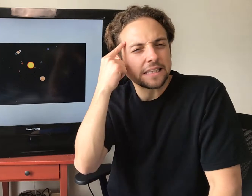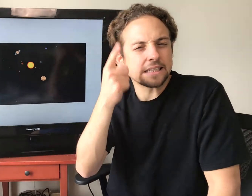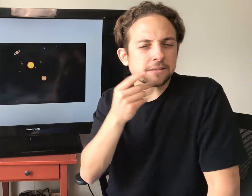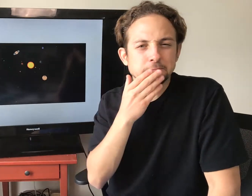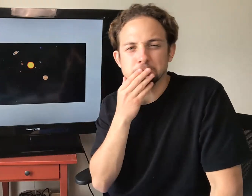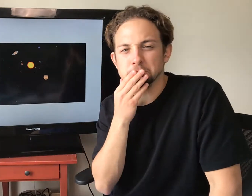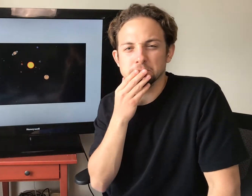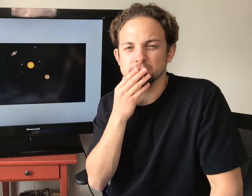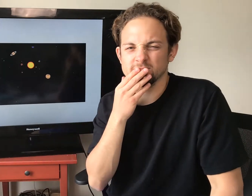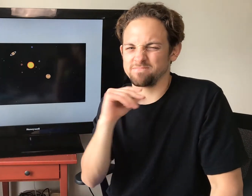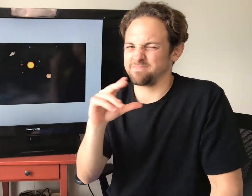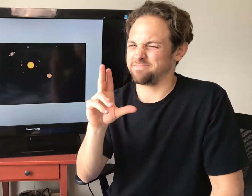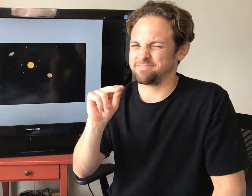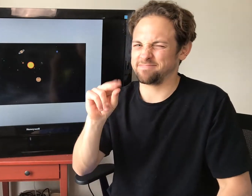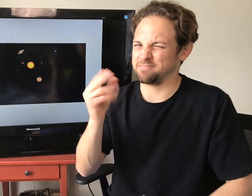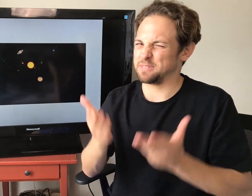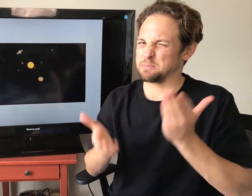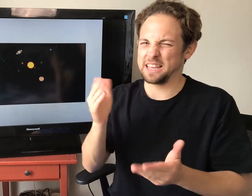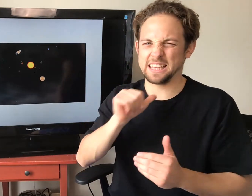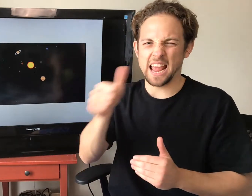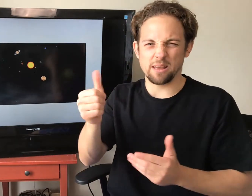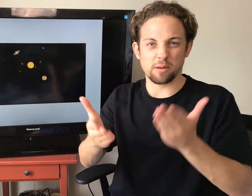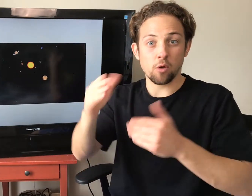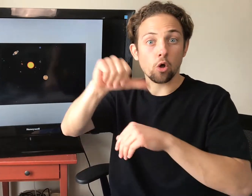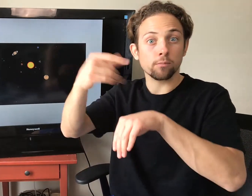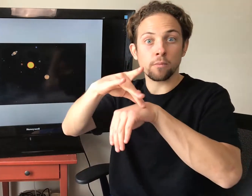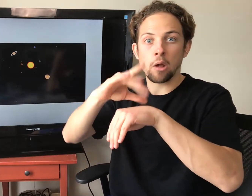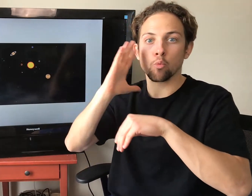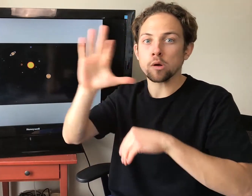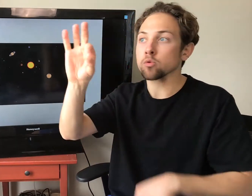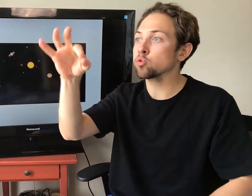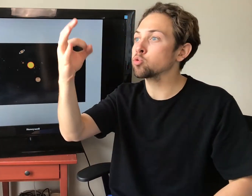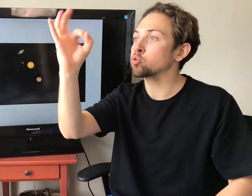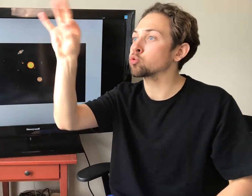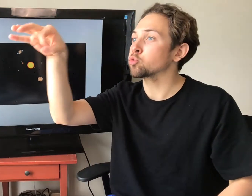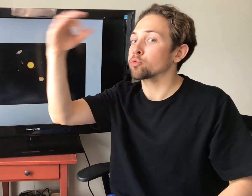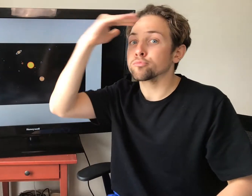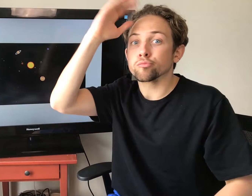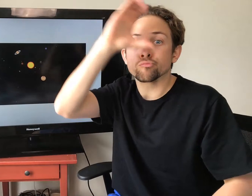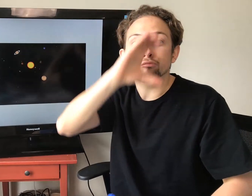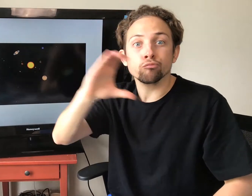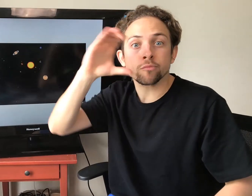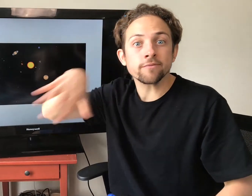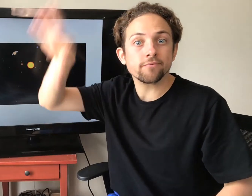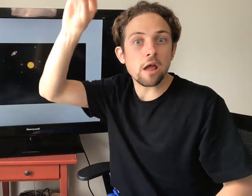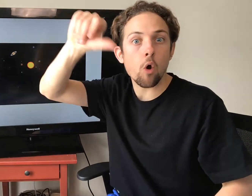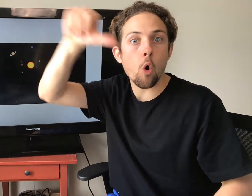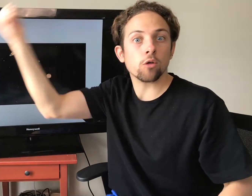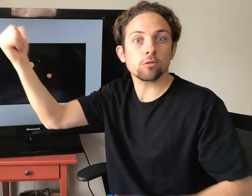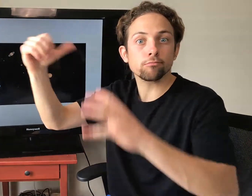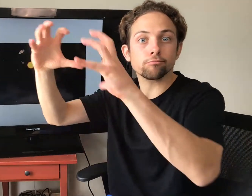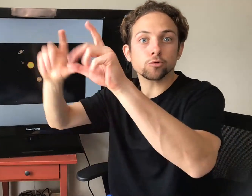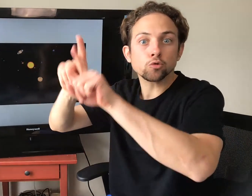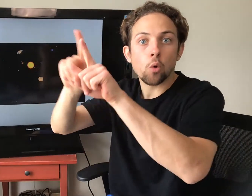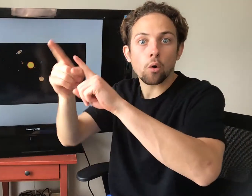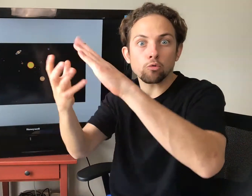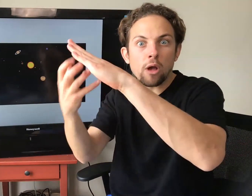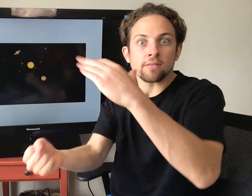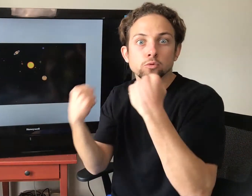it? Let's think about it. Probably not. I think the other planets would probably float